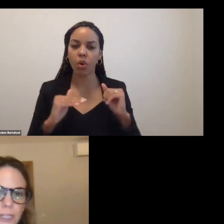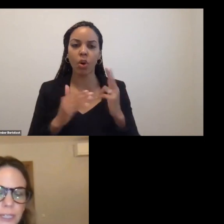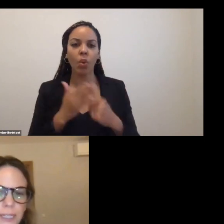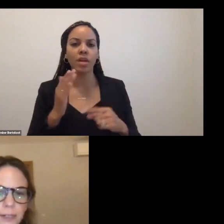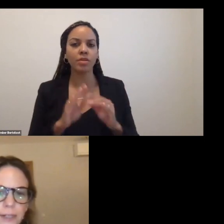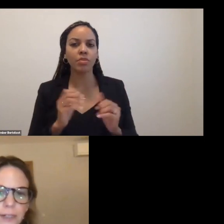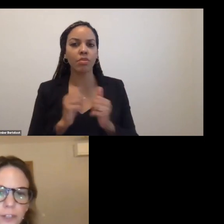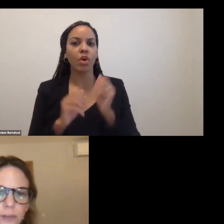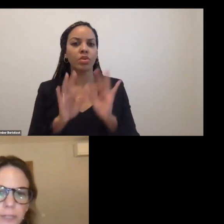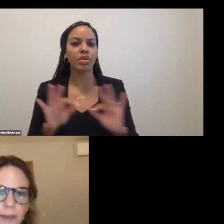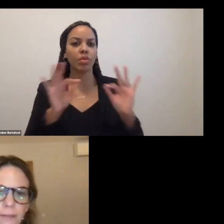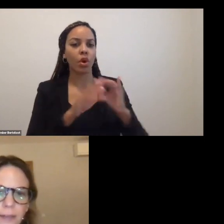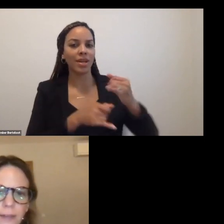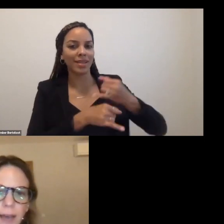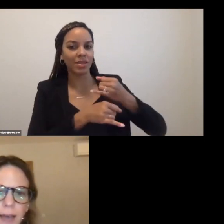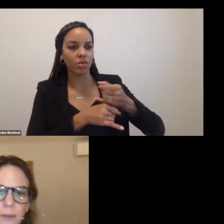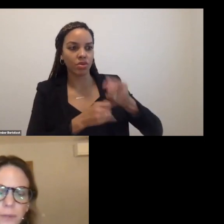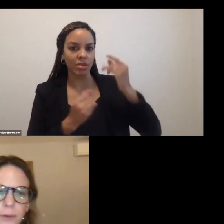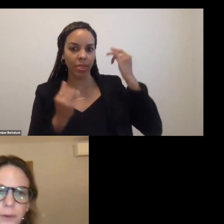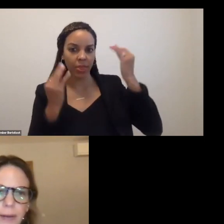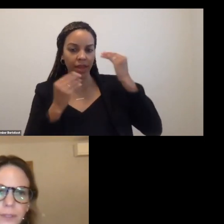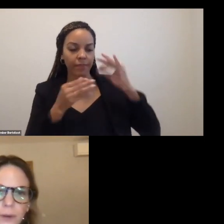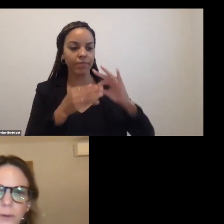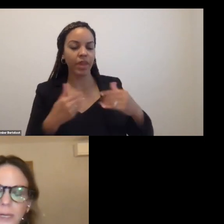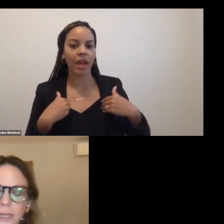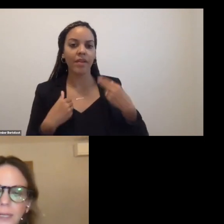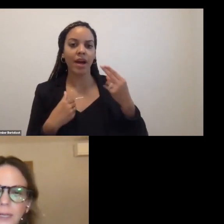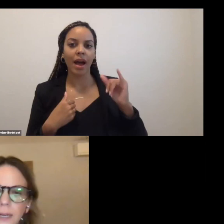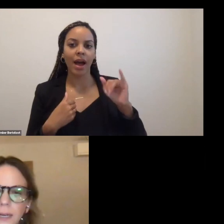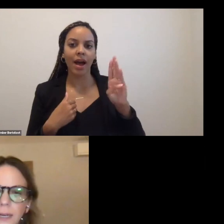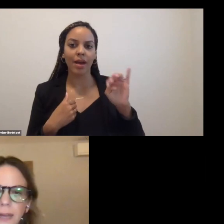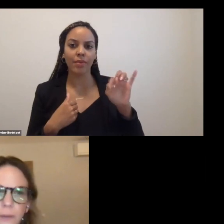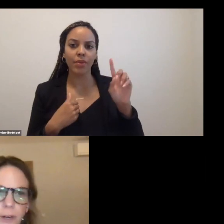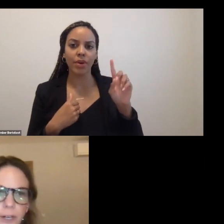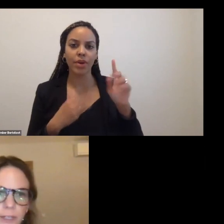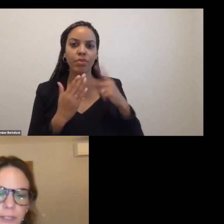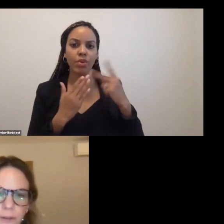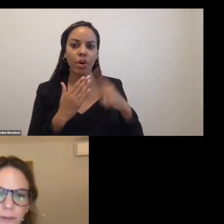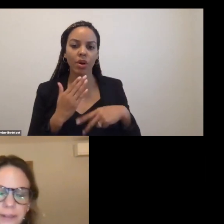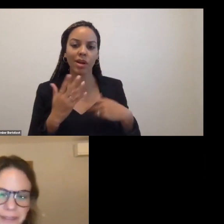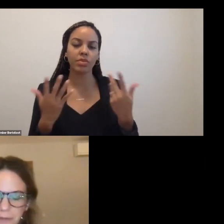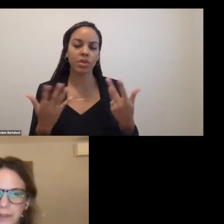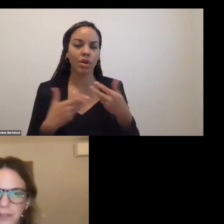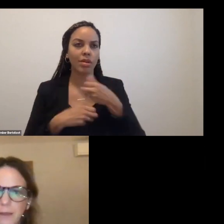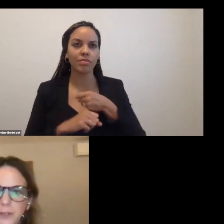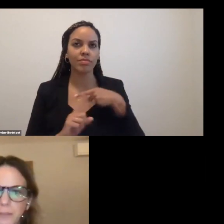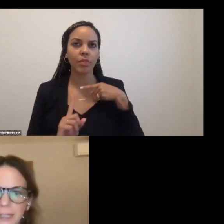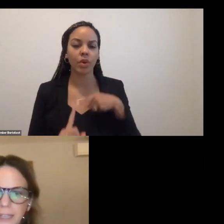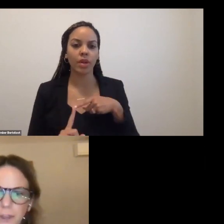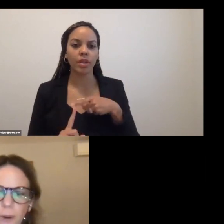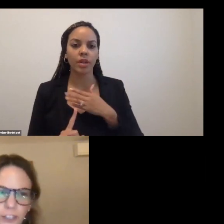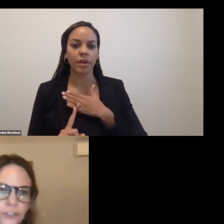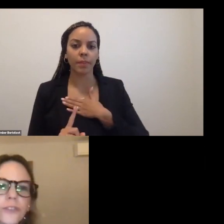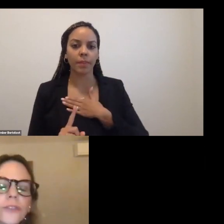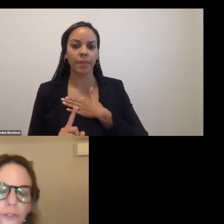institutions to consider in terms of having a hybrid program? So in other words, you know, in my perspective,